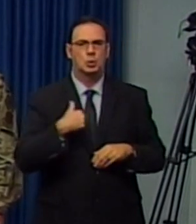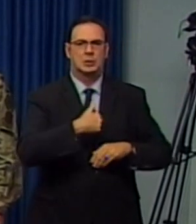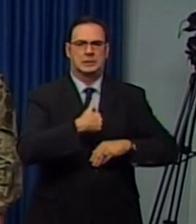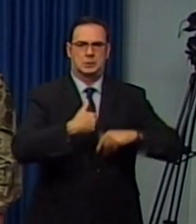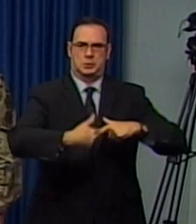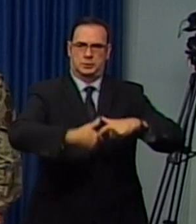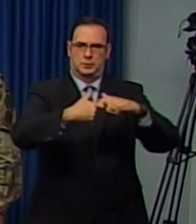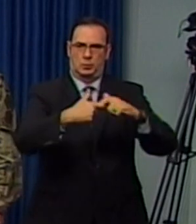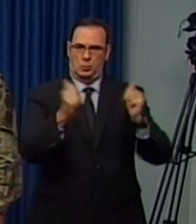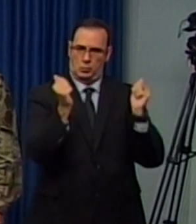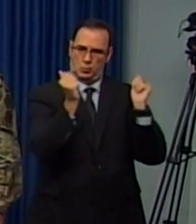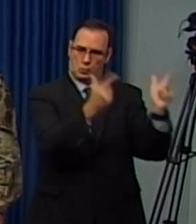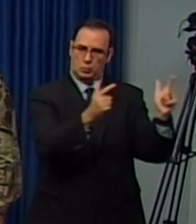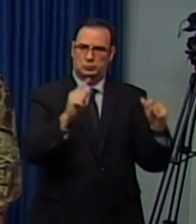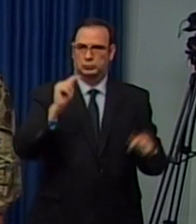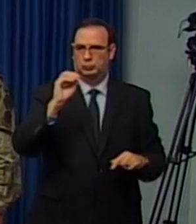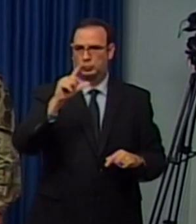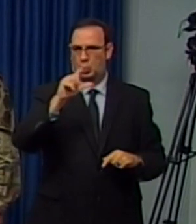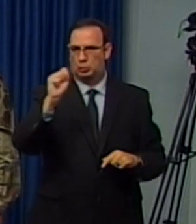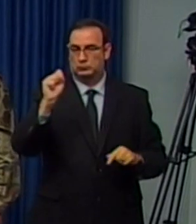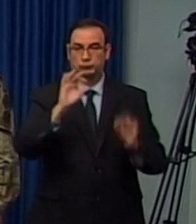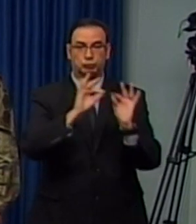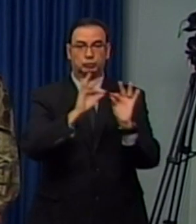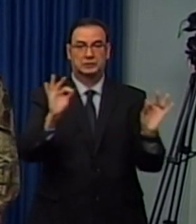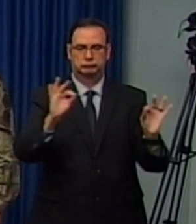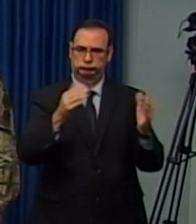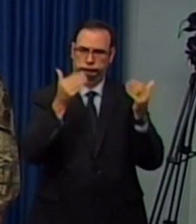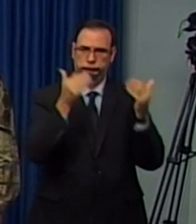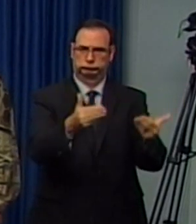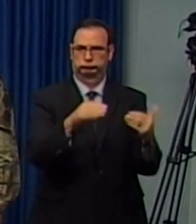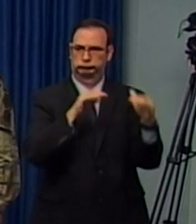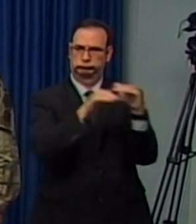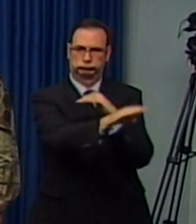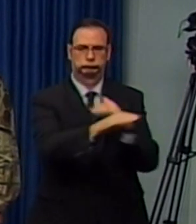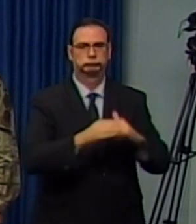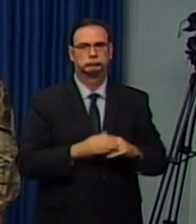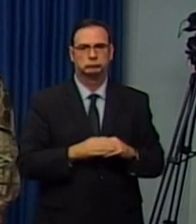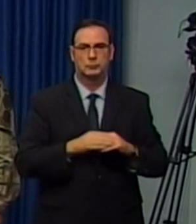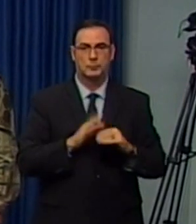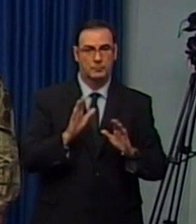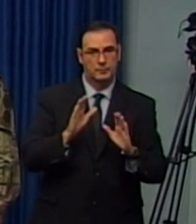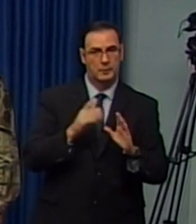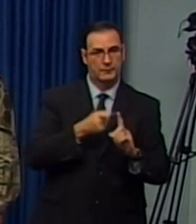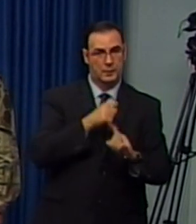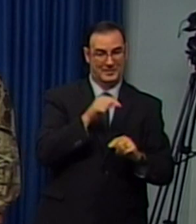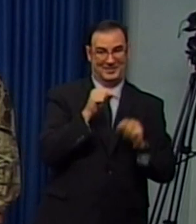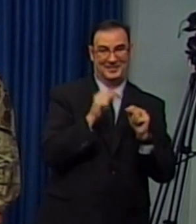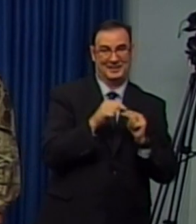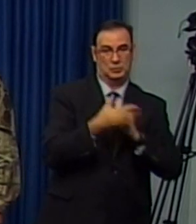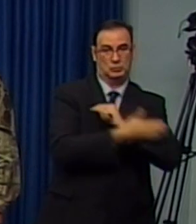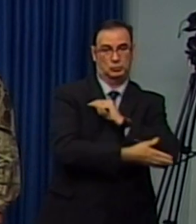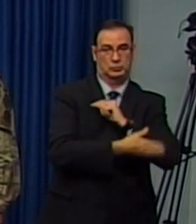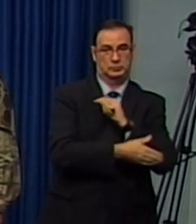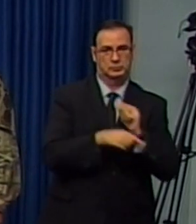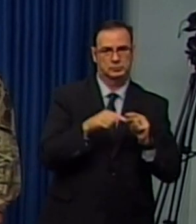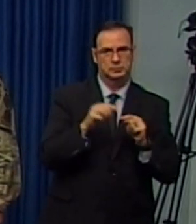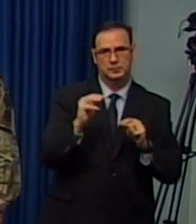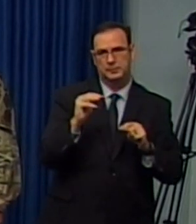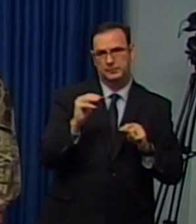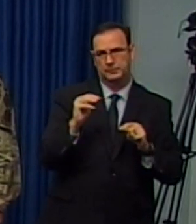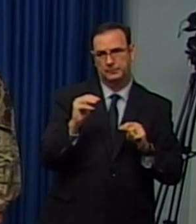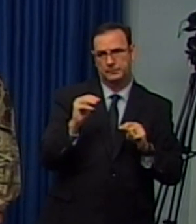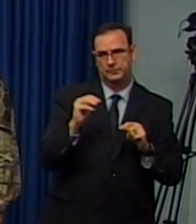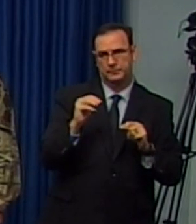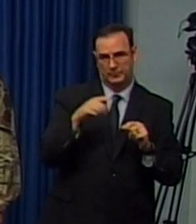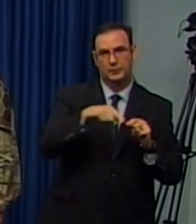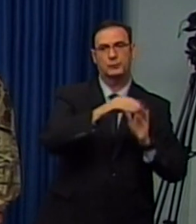would be evacuation routes from these affected counties. Now, Mayor Deming's asked us about the Orlando. That's fine. So if